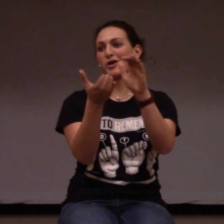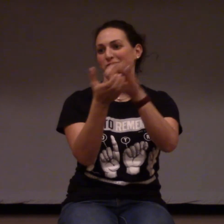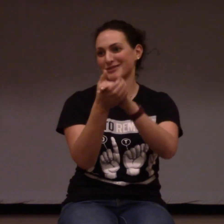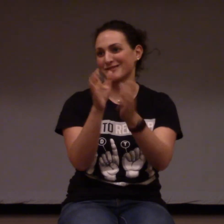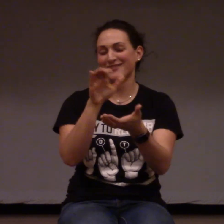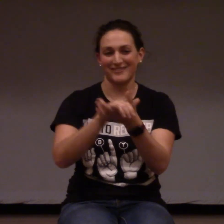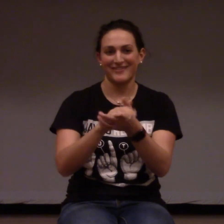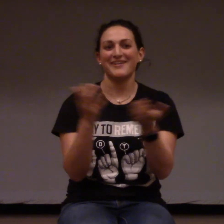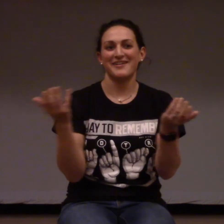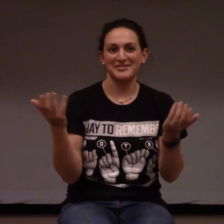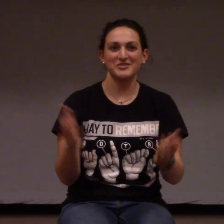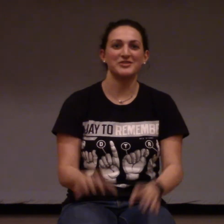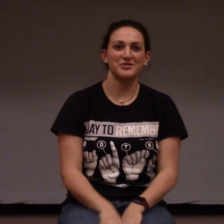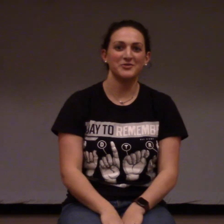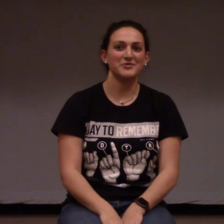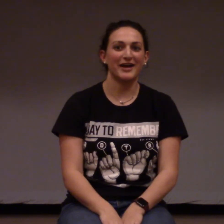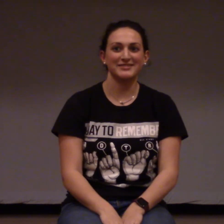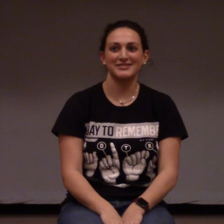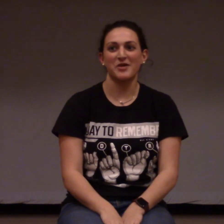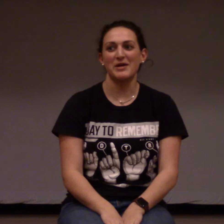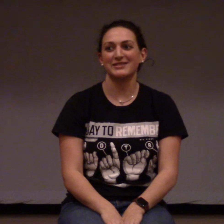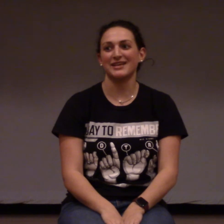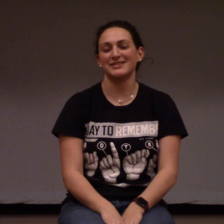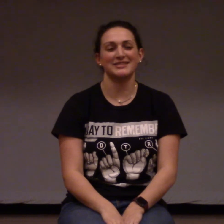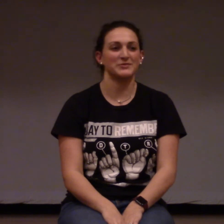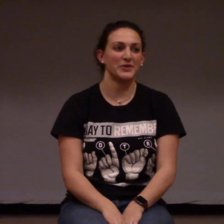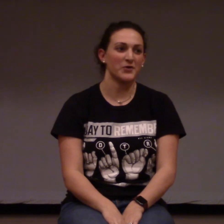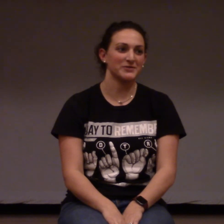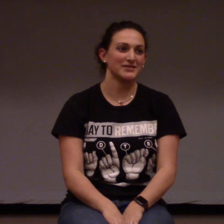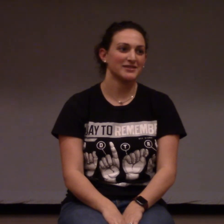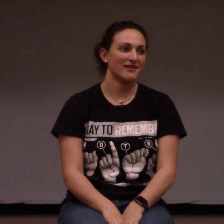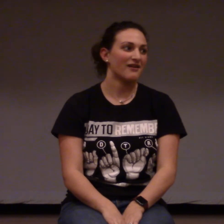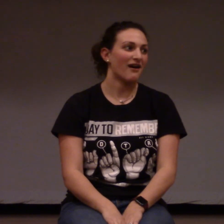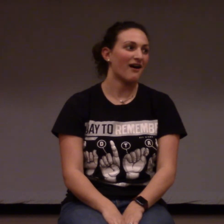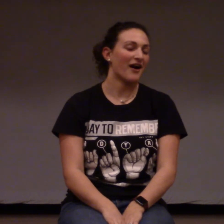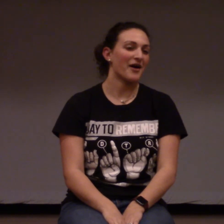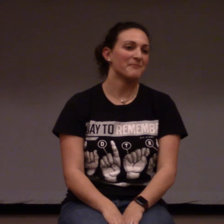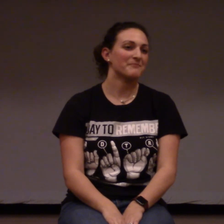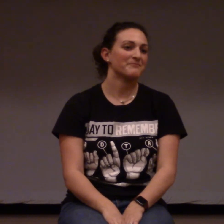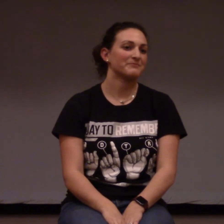hamburgers. So you guys can start making sentences with those.